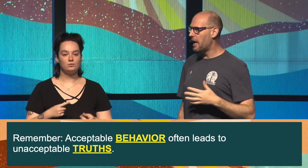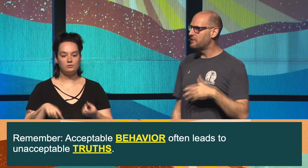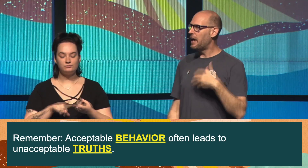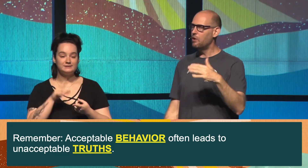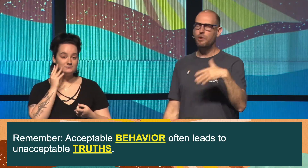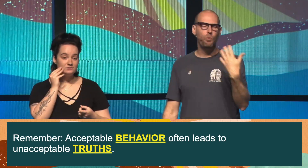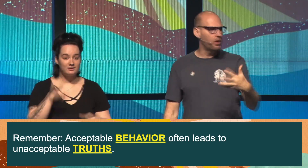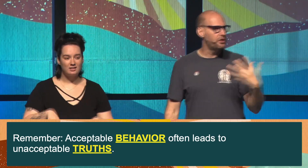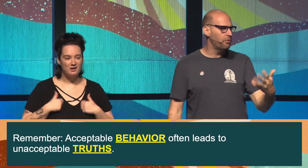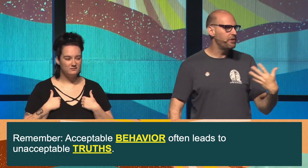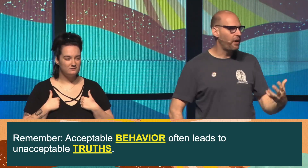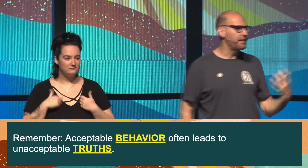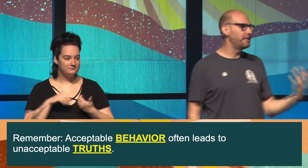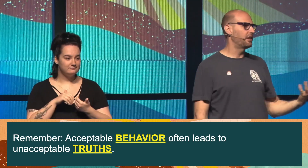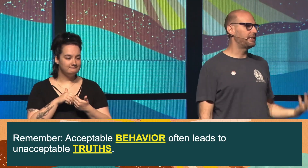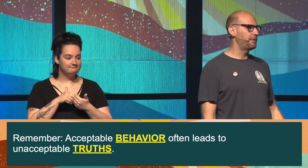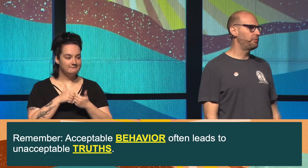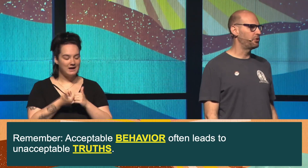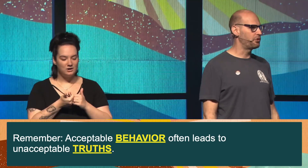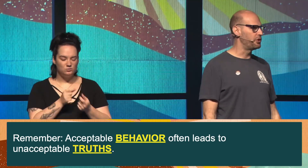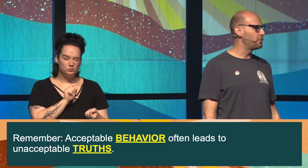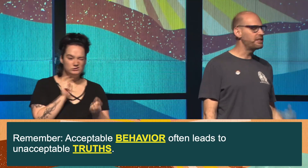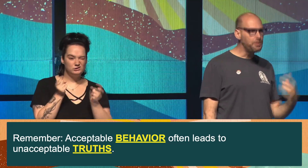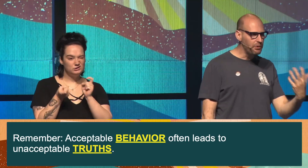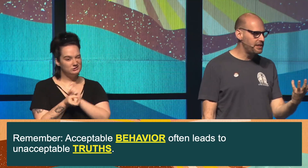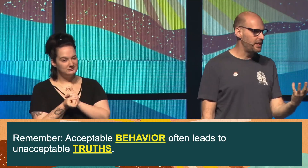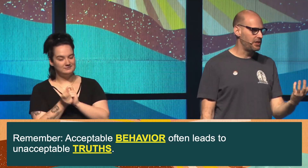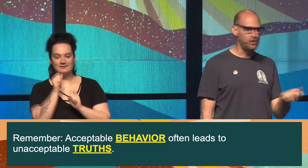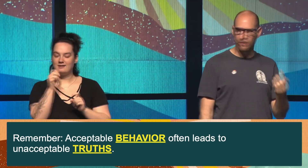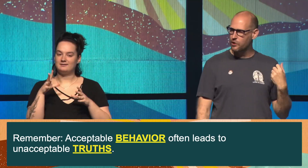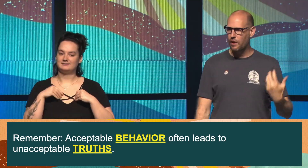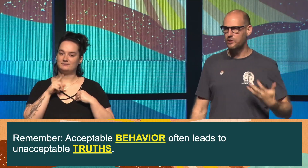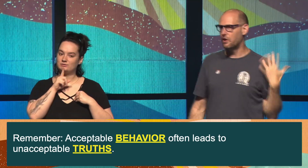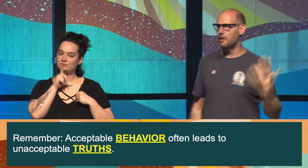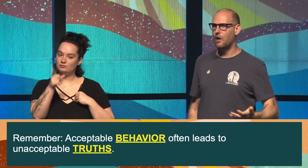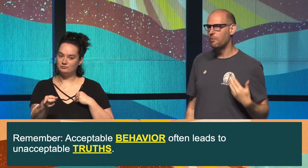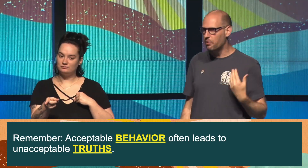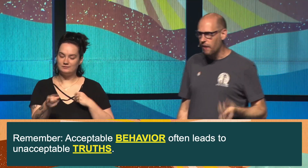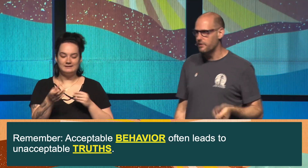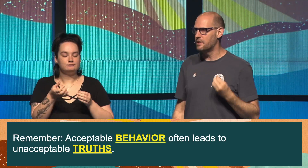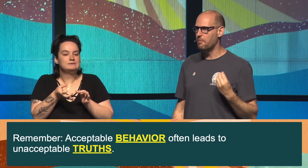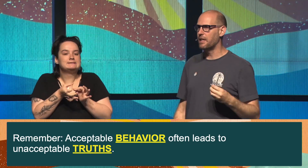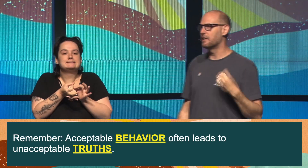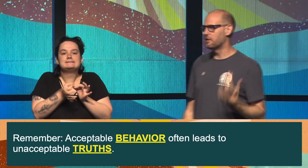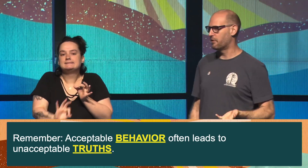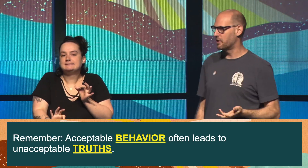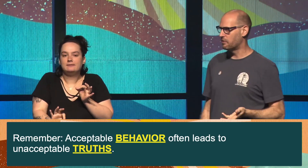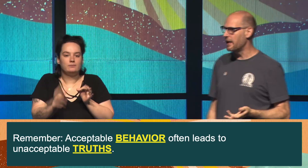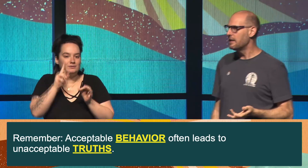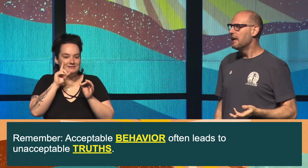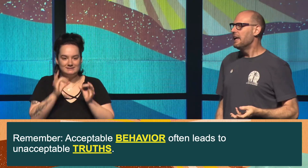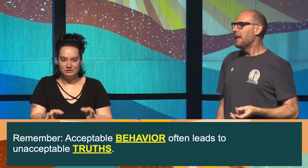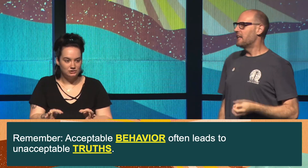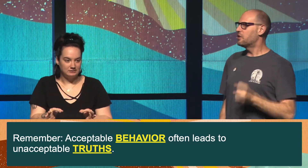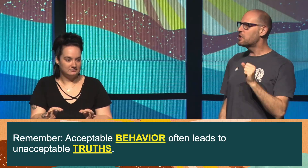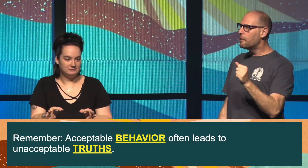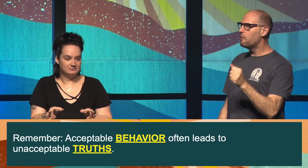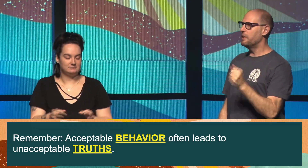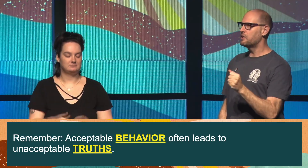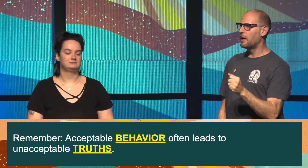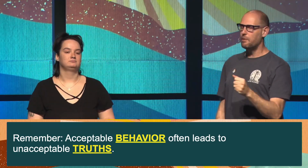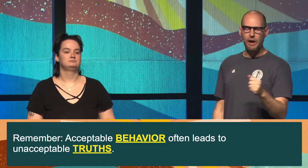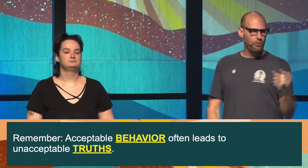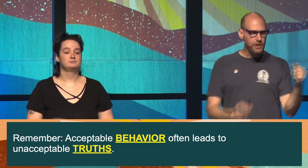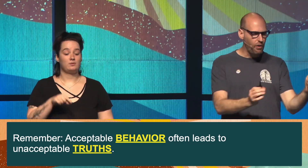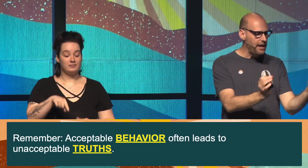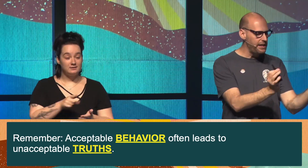normal lives, how do we work to rewrite these unacceptable truths with simple decisions? You don't have to go out and start a nonprofit to make a difference, right? And so this week we